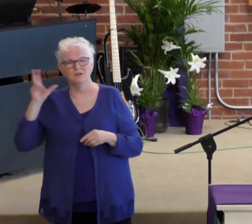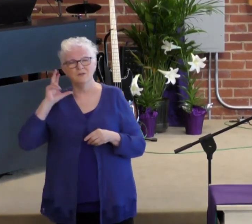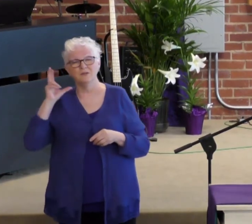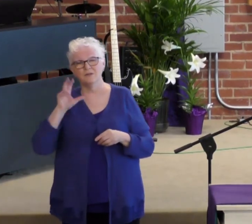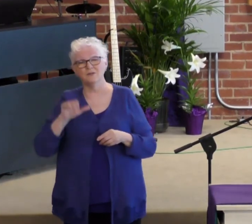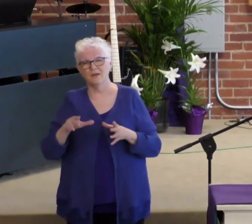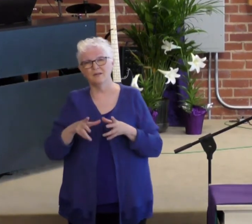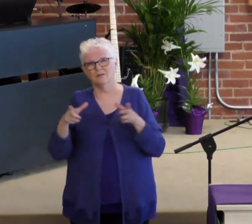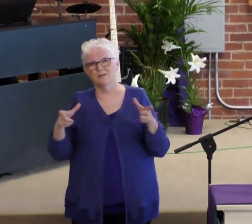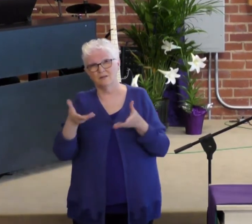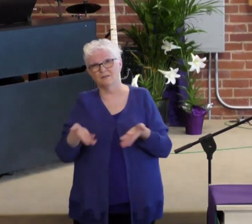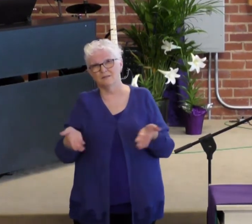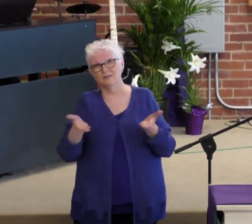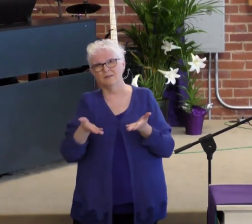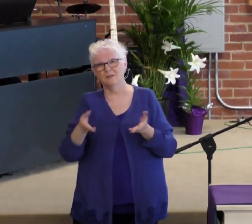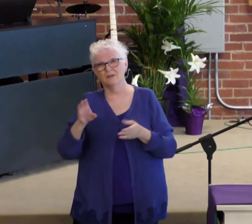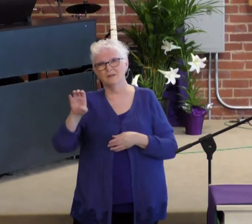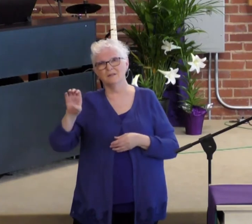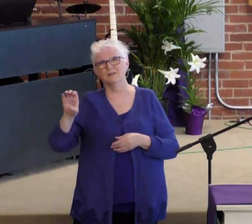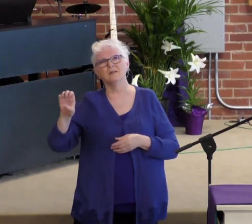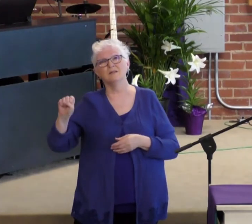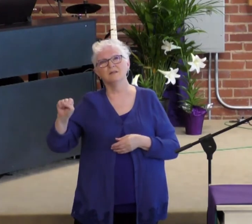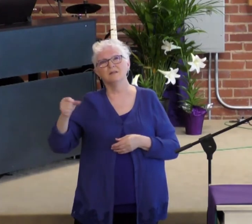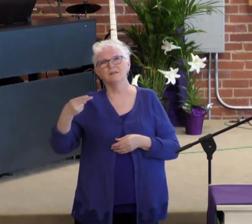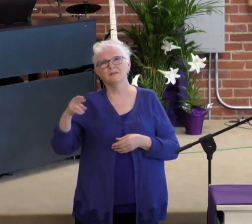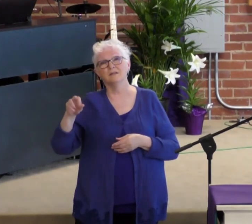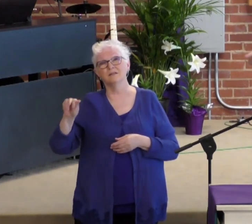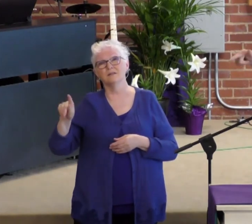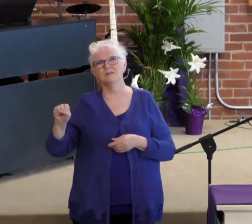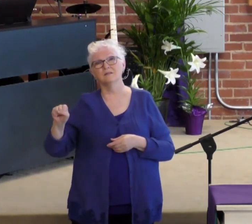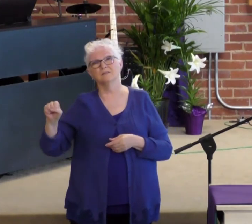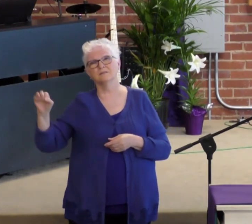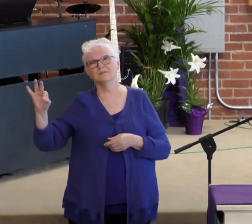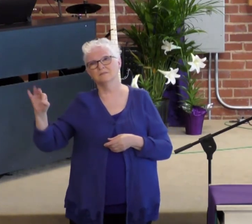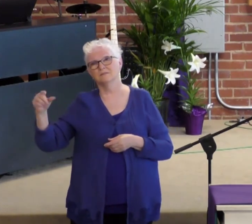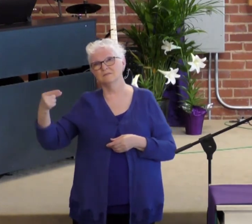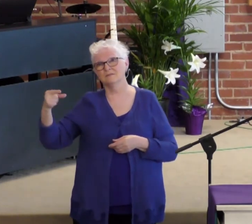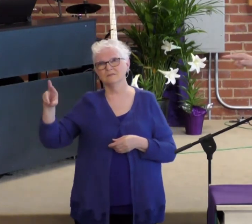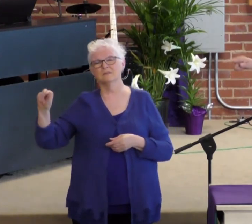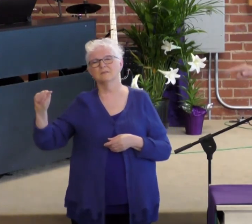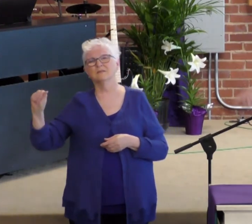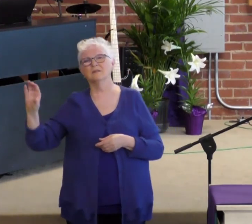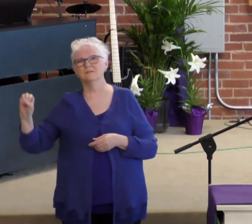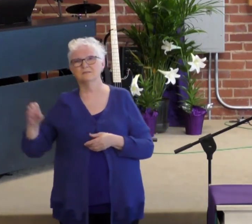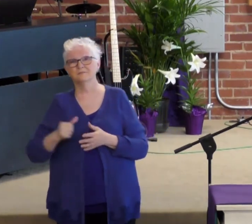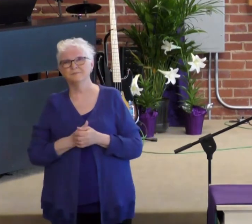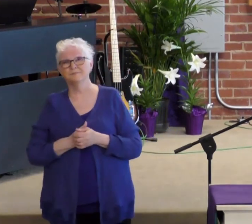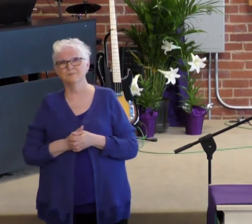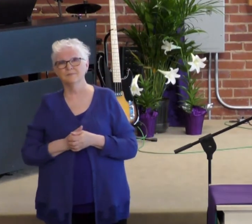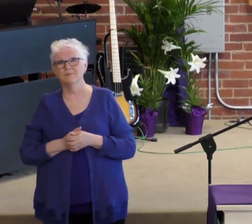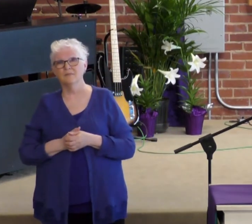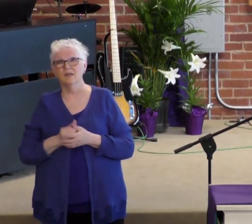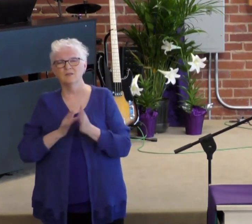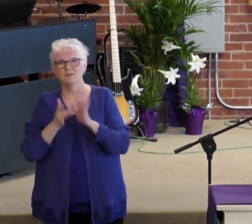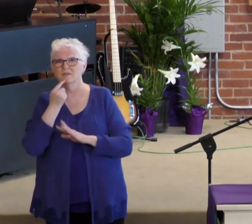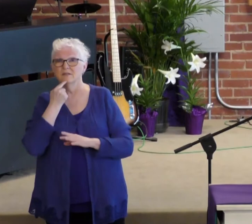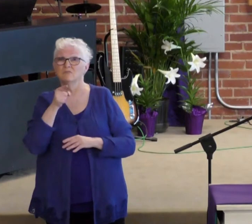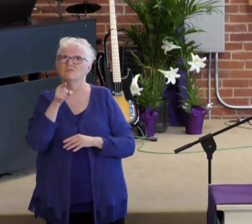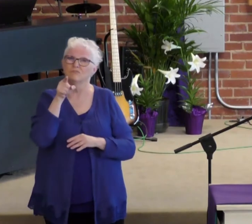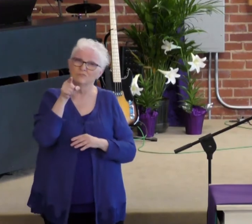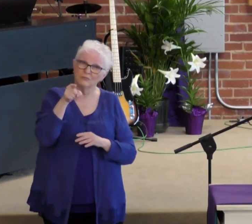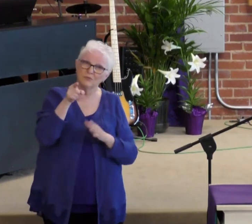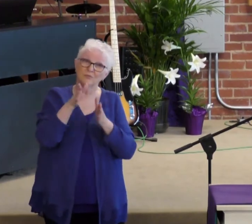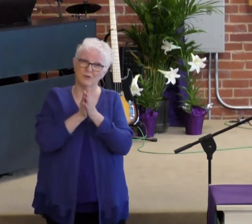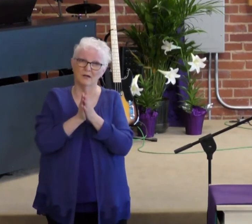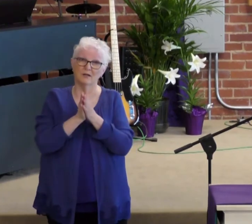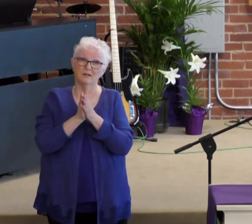is so true, right? But Jesus said, you pray that the Lord will send people into the fields.